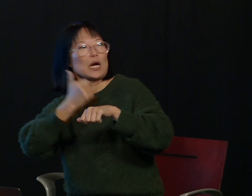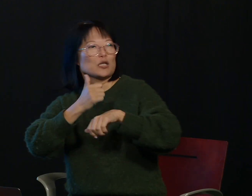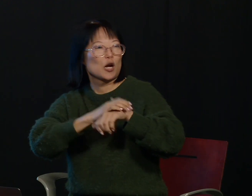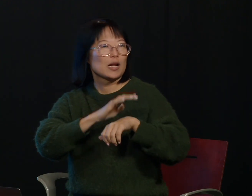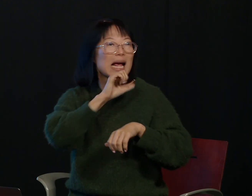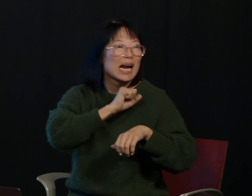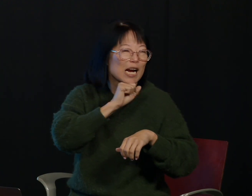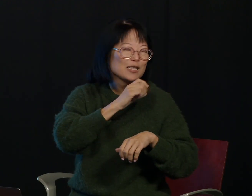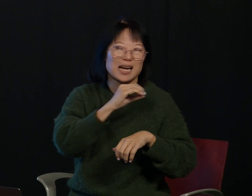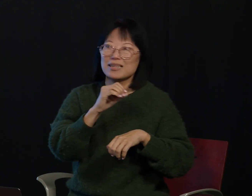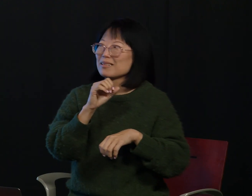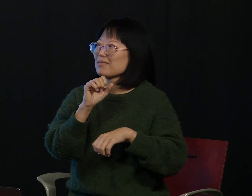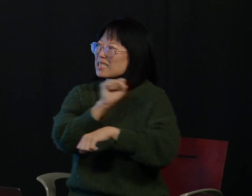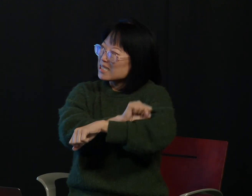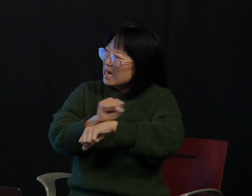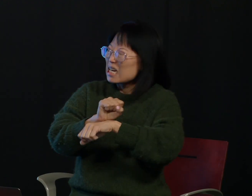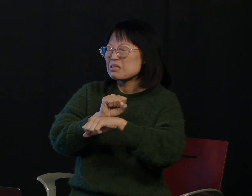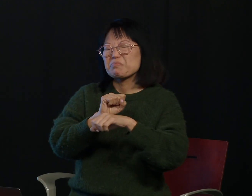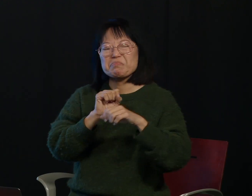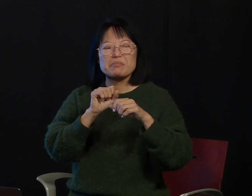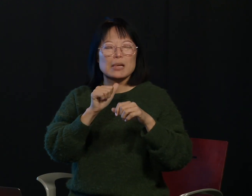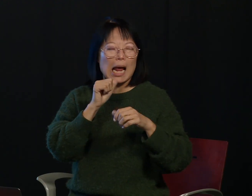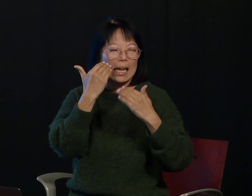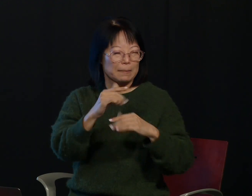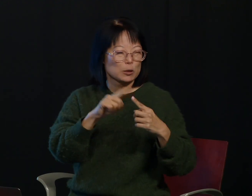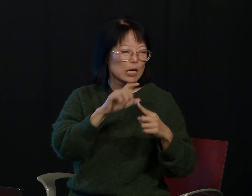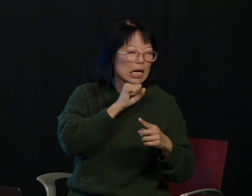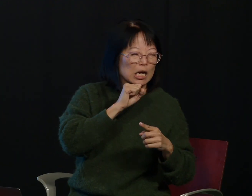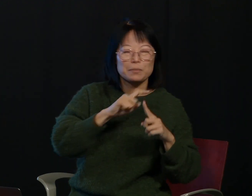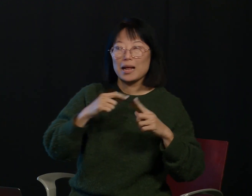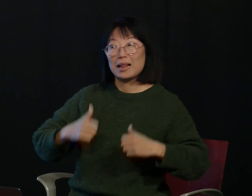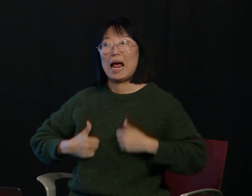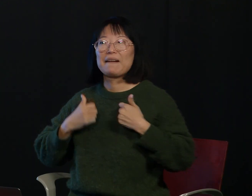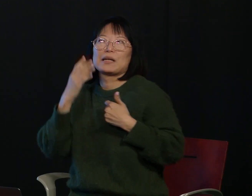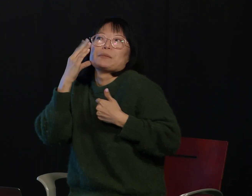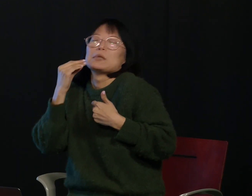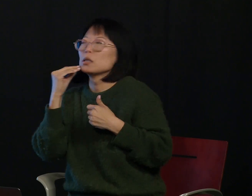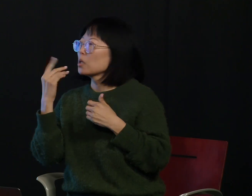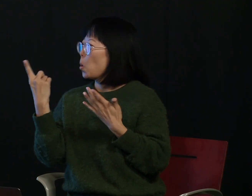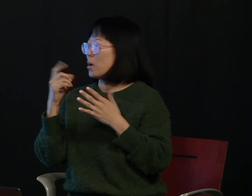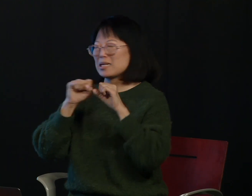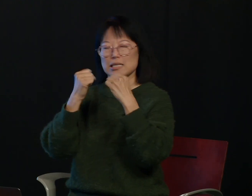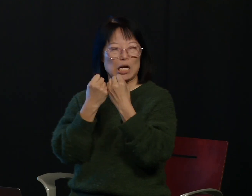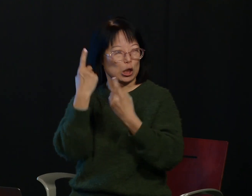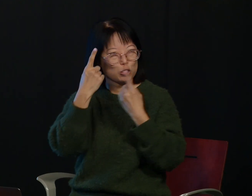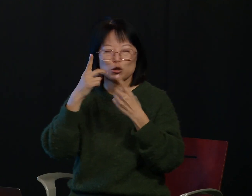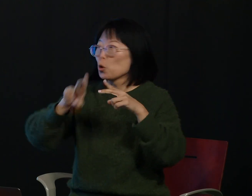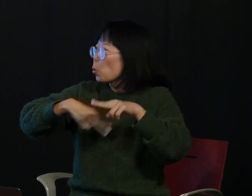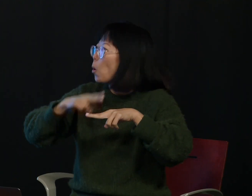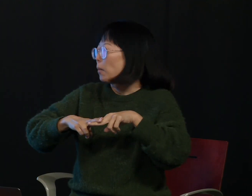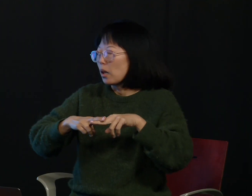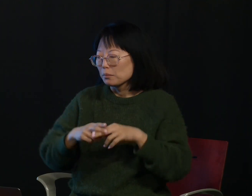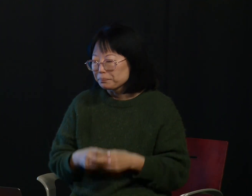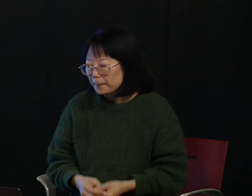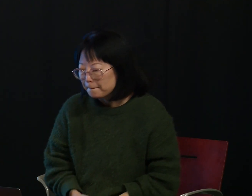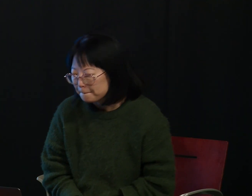based on the age in our society and the stage, not limited to age, but life experience as well in what society considers the